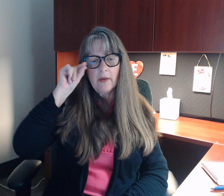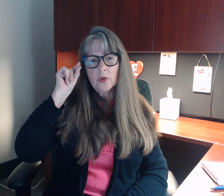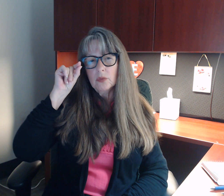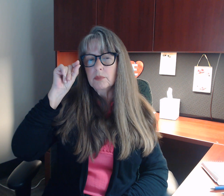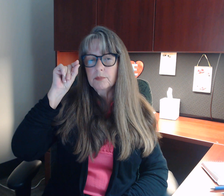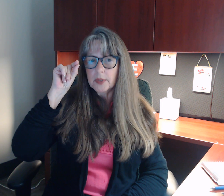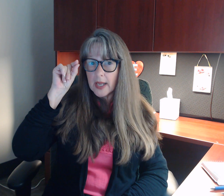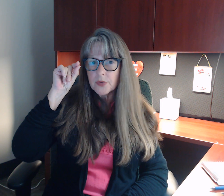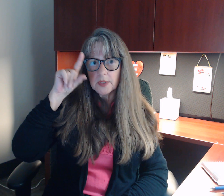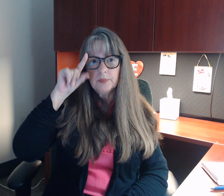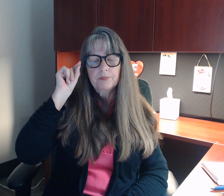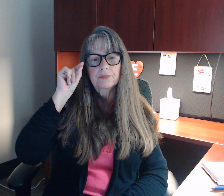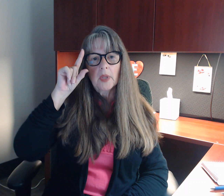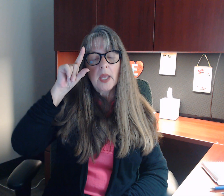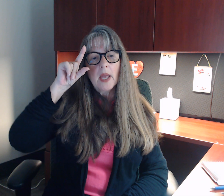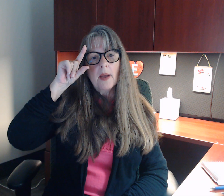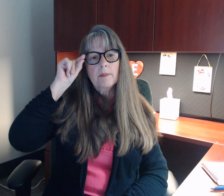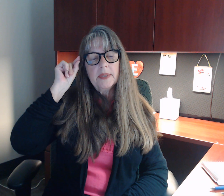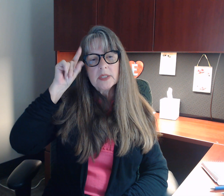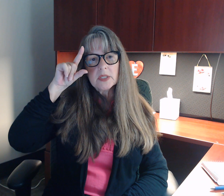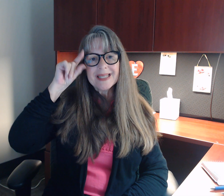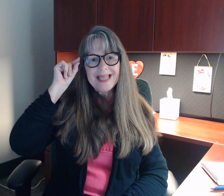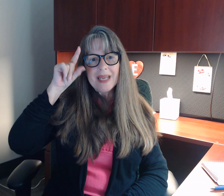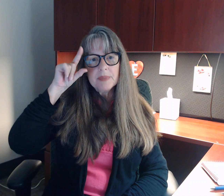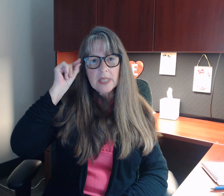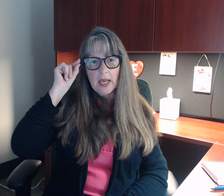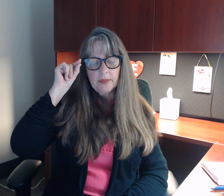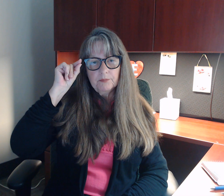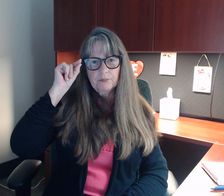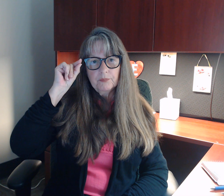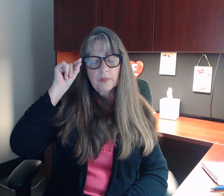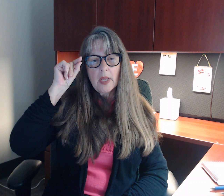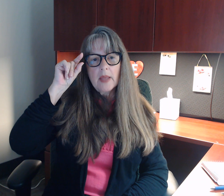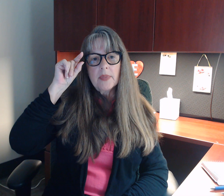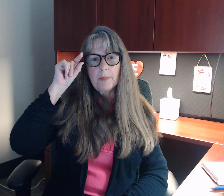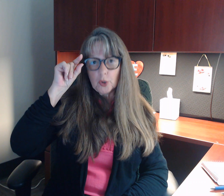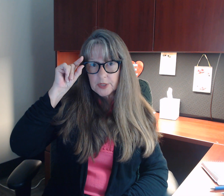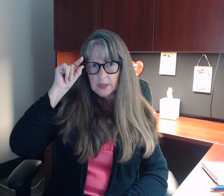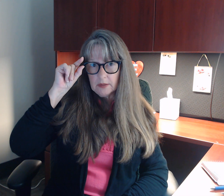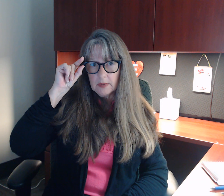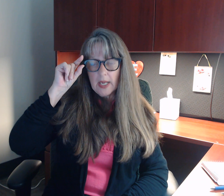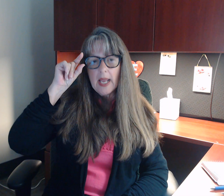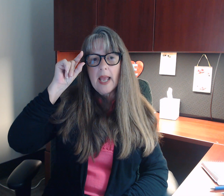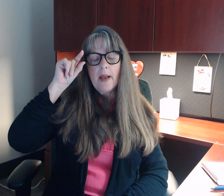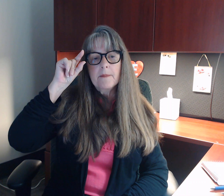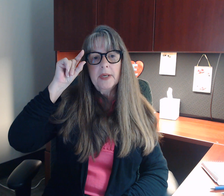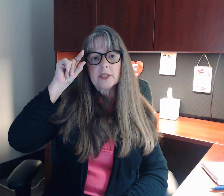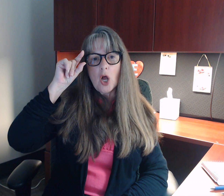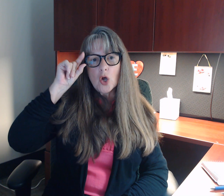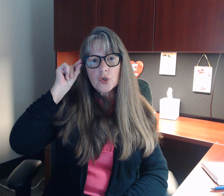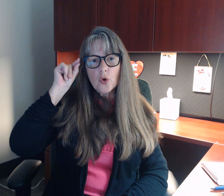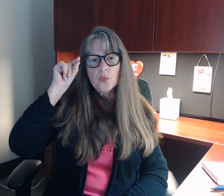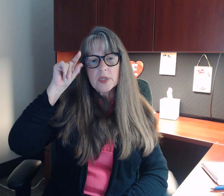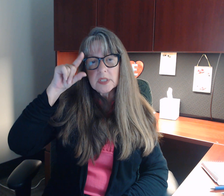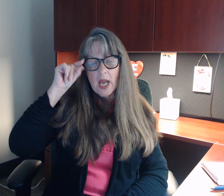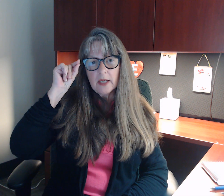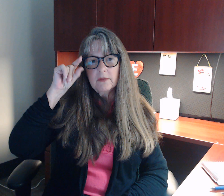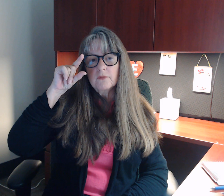you pronounce it. But this is his name sign, the person. But it's also the sign for